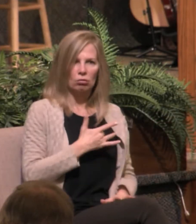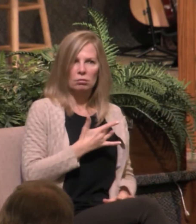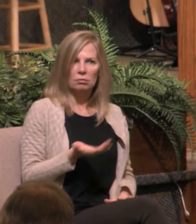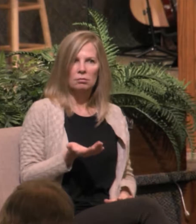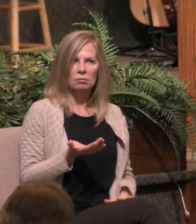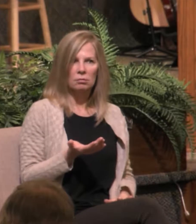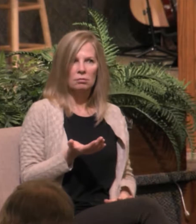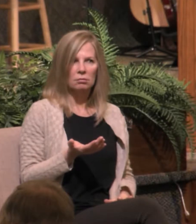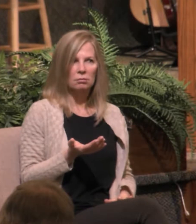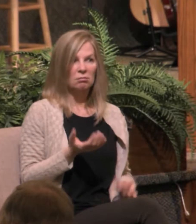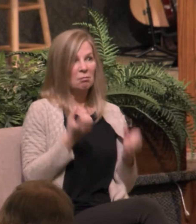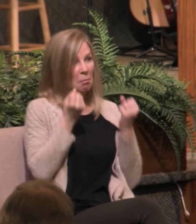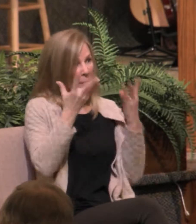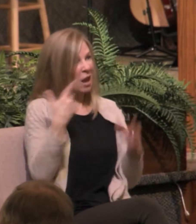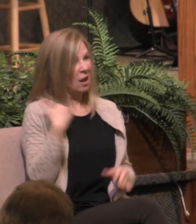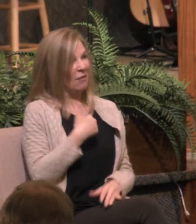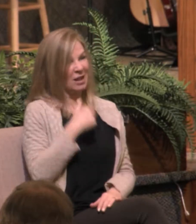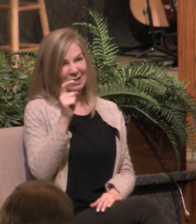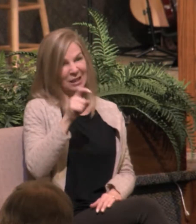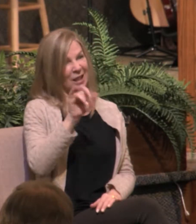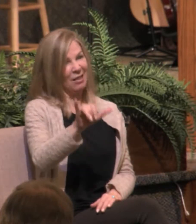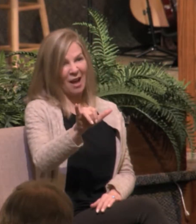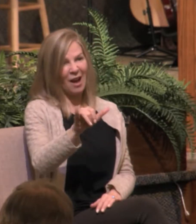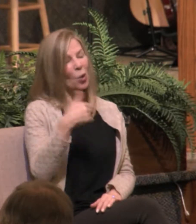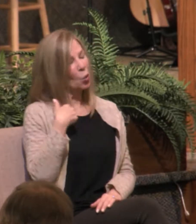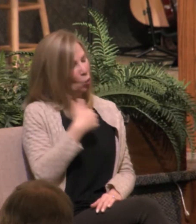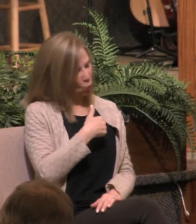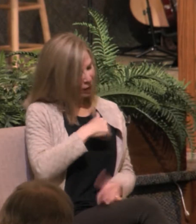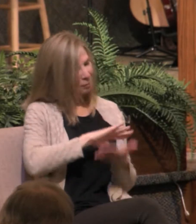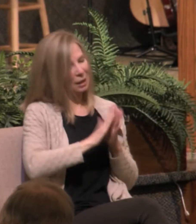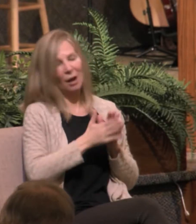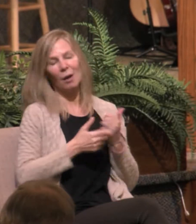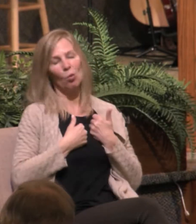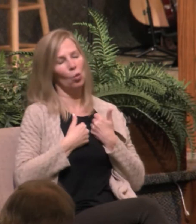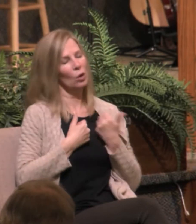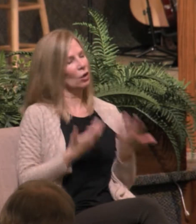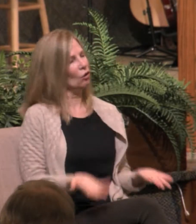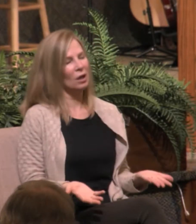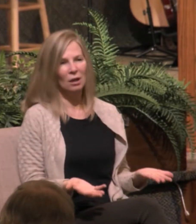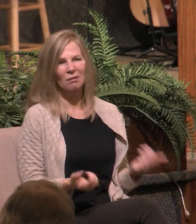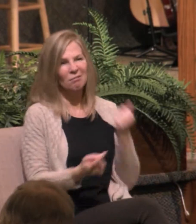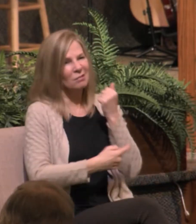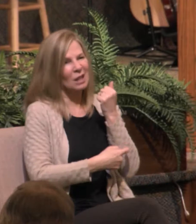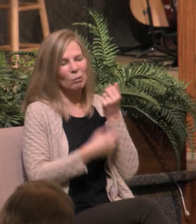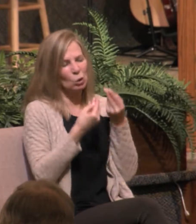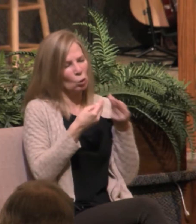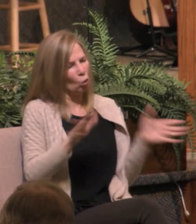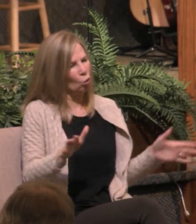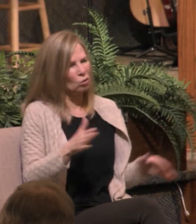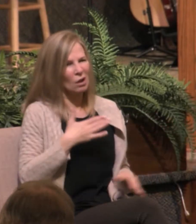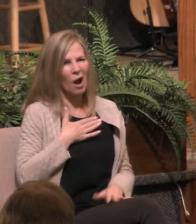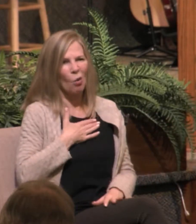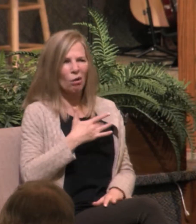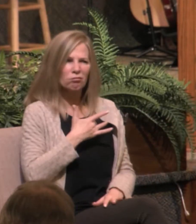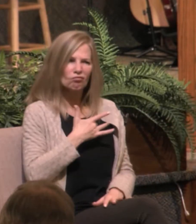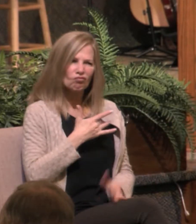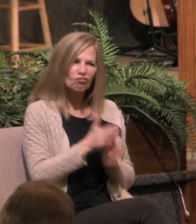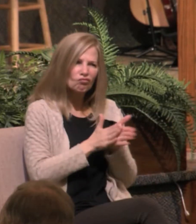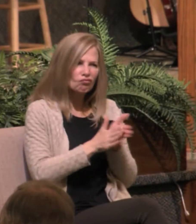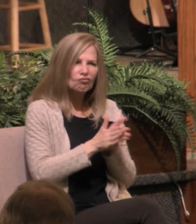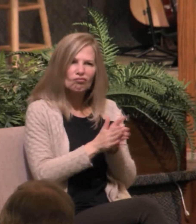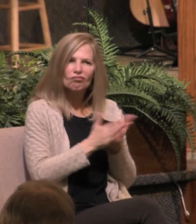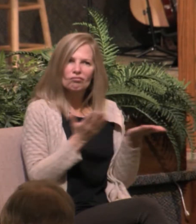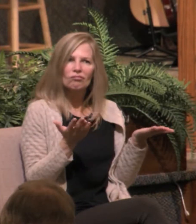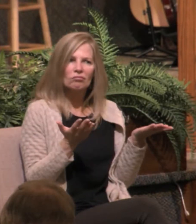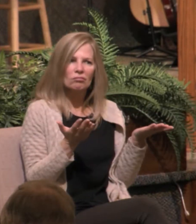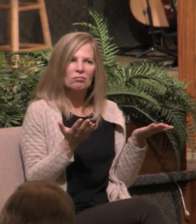I think for a lot of us, we need that because we do grow weary. We're tempted to lose heart, and it goes back to those encumbrances, those